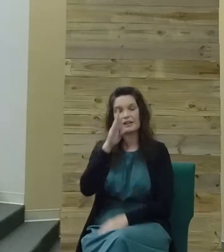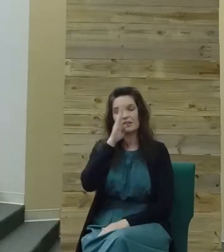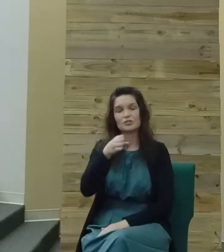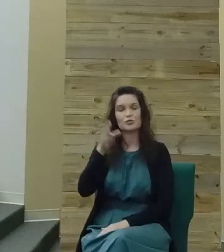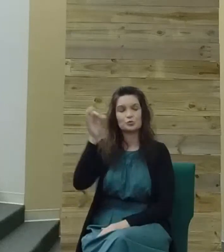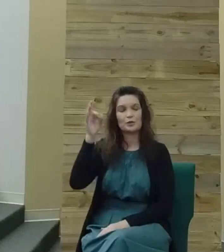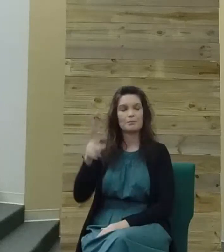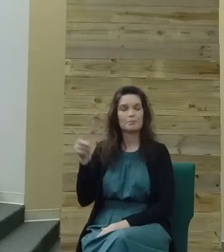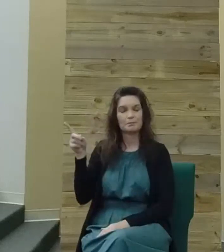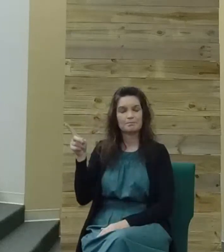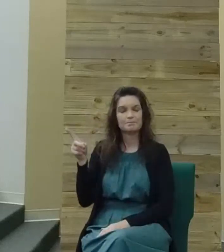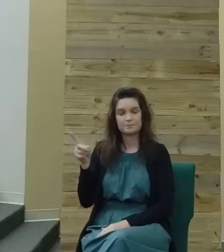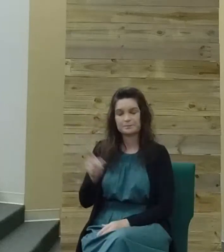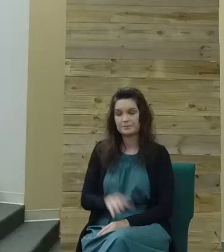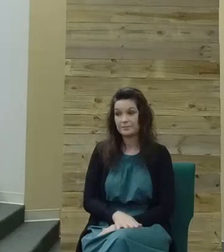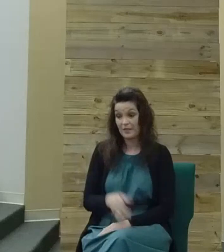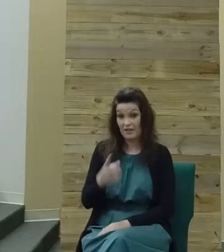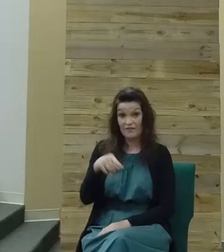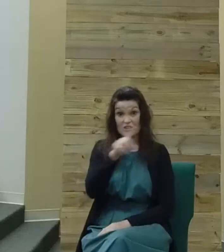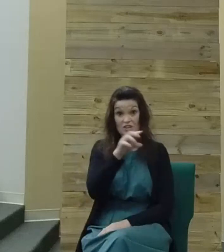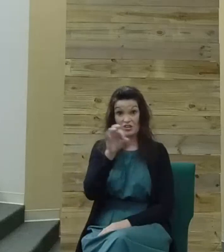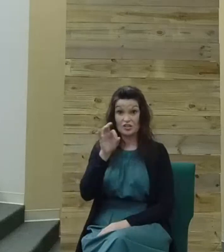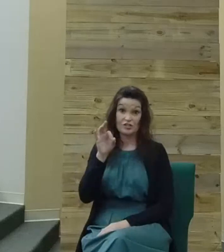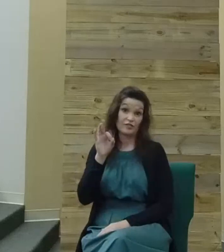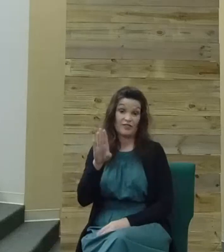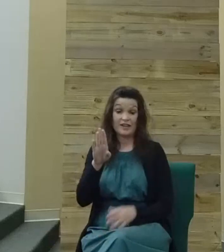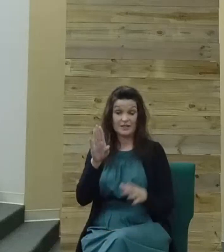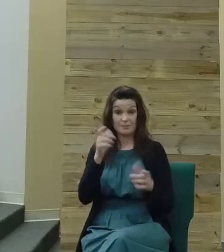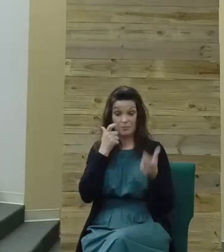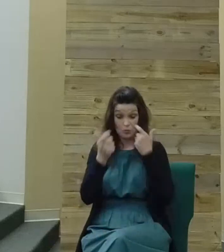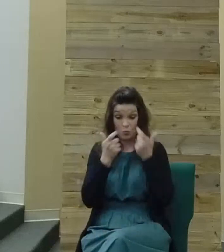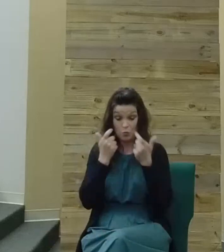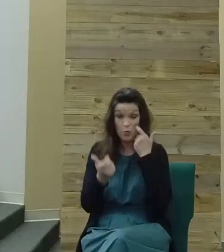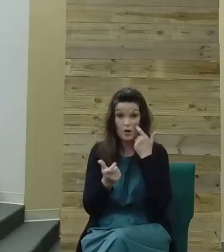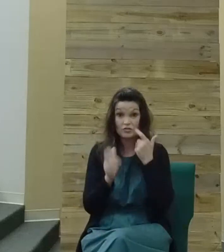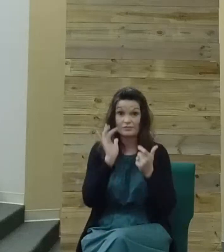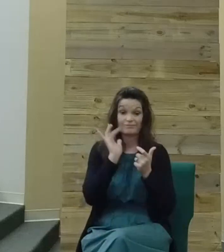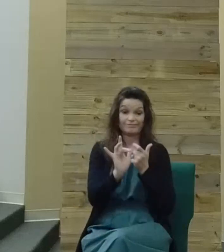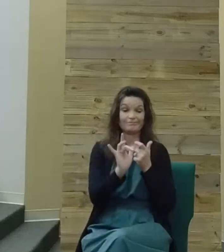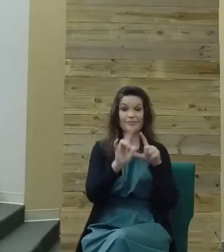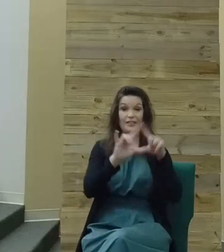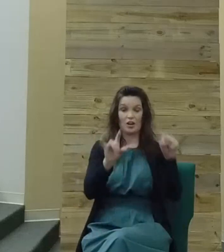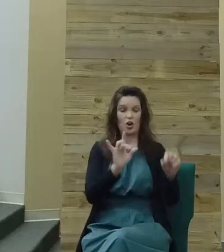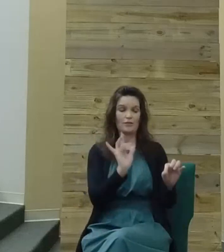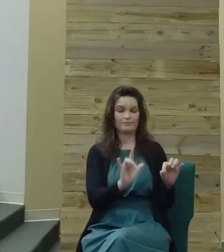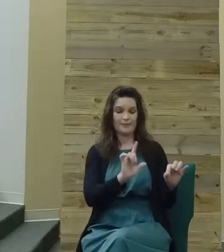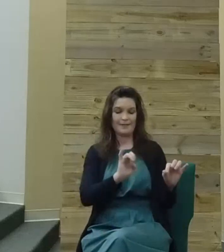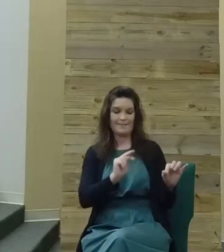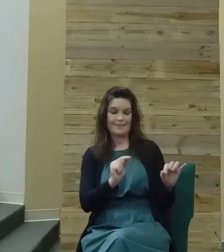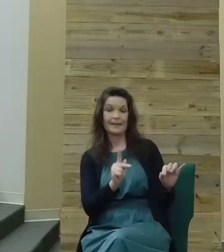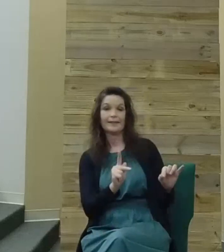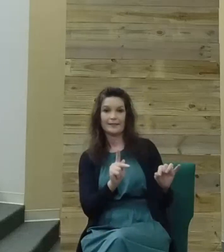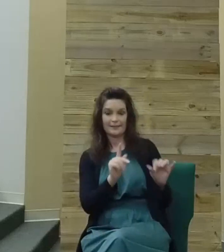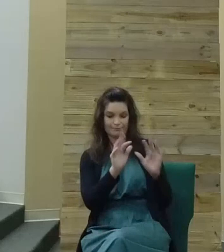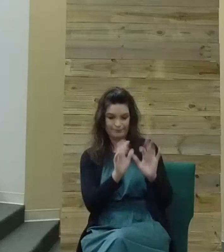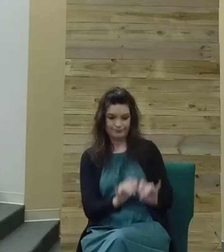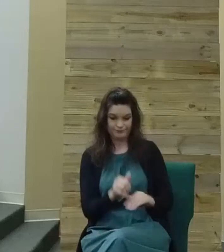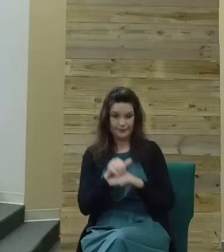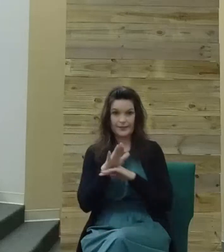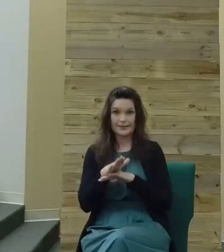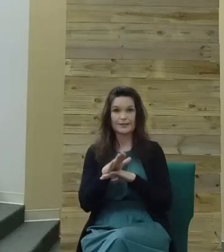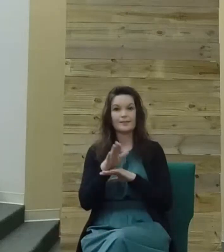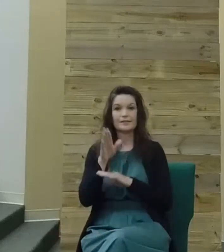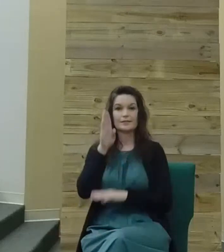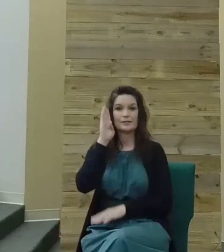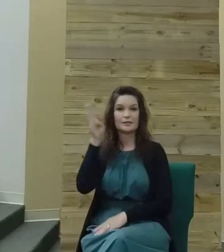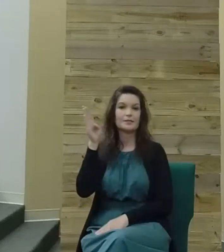come directly to me. For those of you who are watching online, click the digital connection card link, fill that out, and send